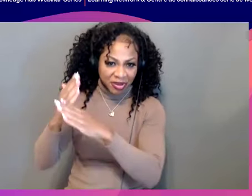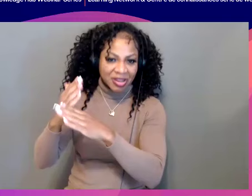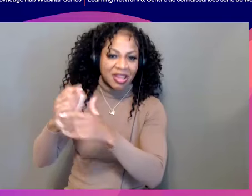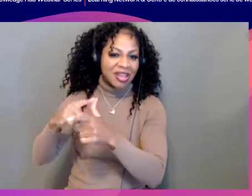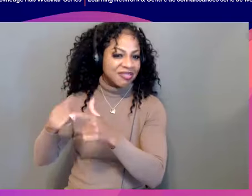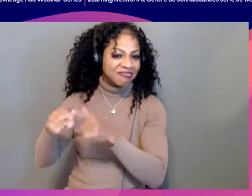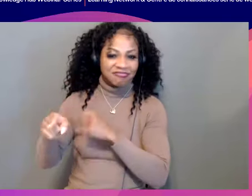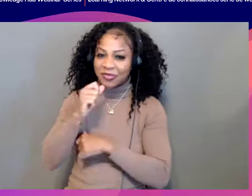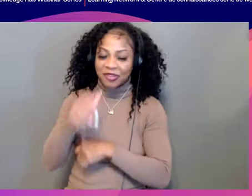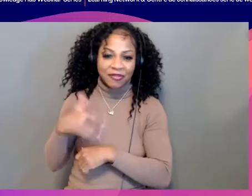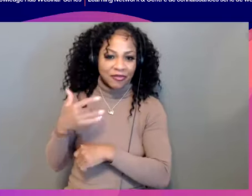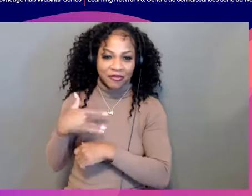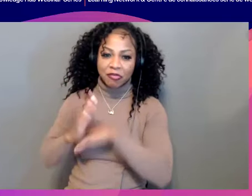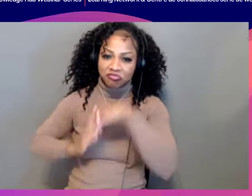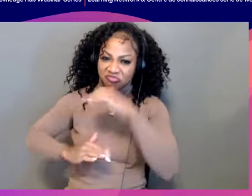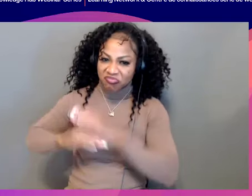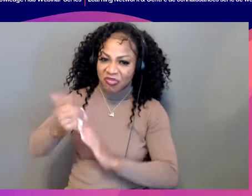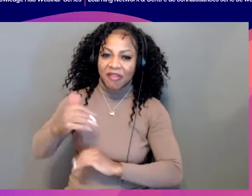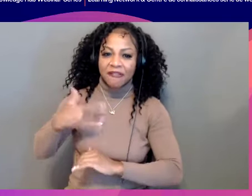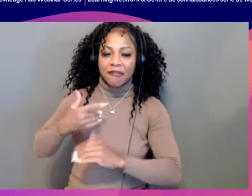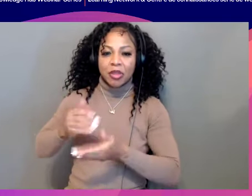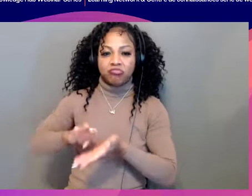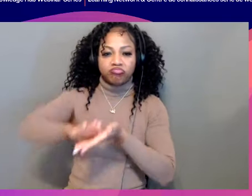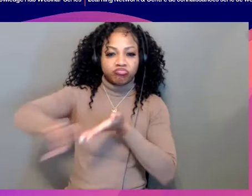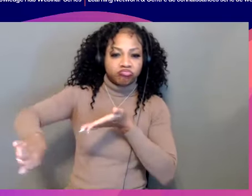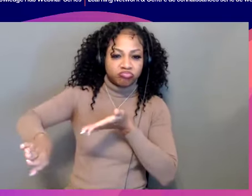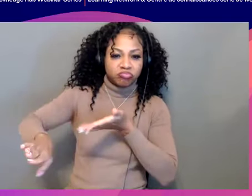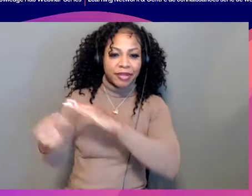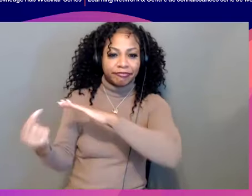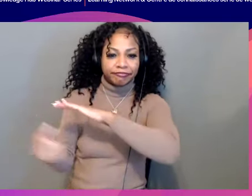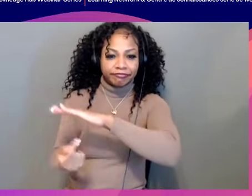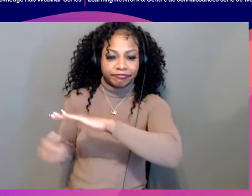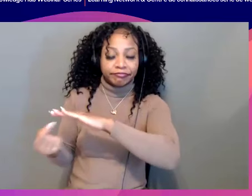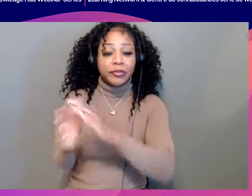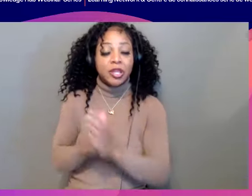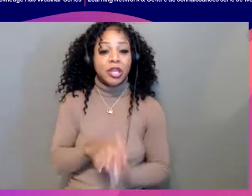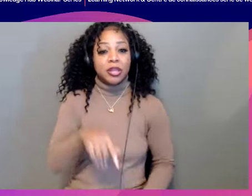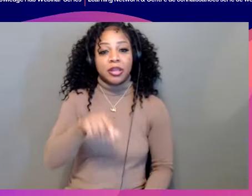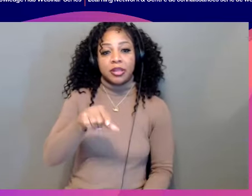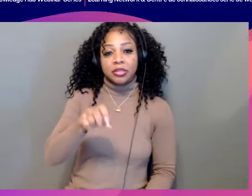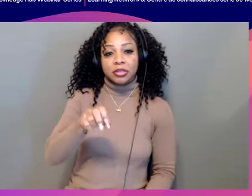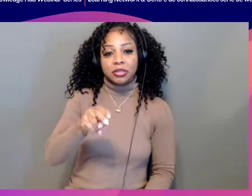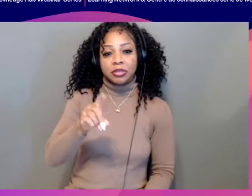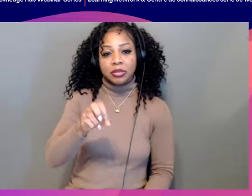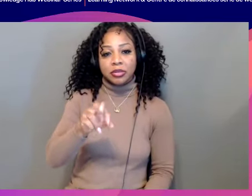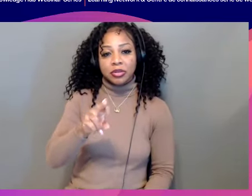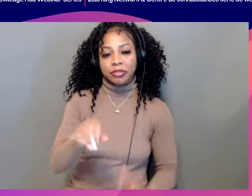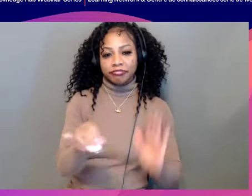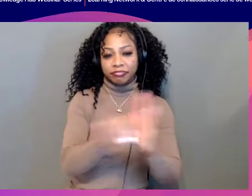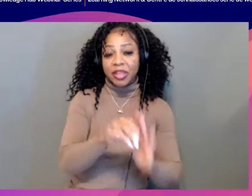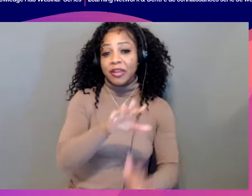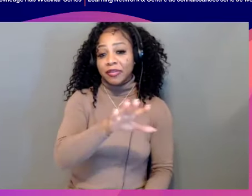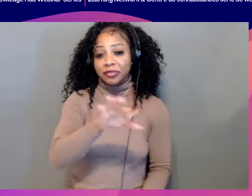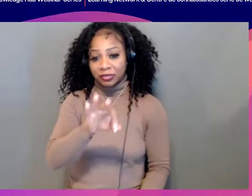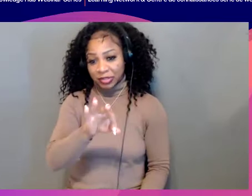discomfort and feelings of exclusion and alienation. In terms of gender identity, 59% of respondents were comfortable